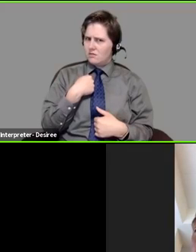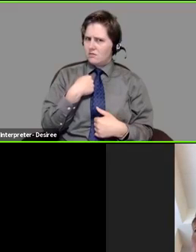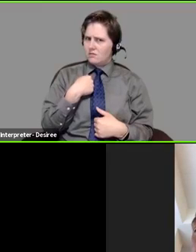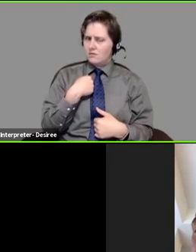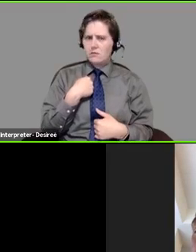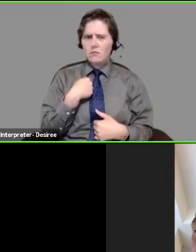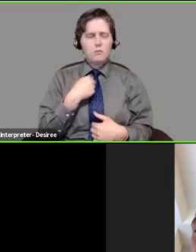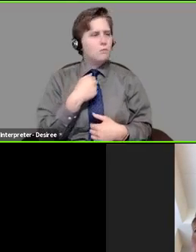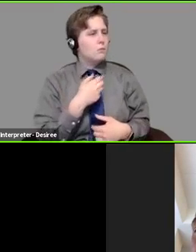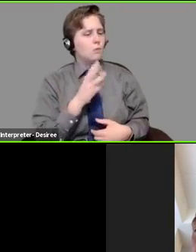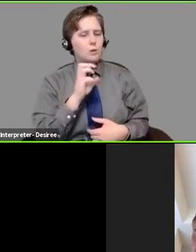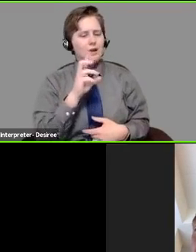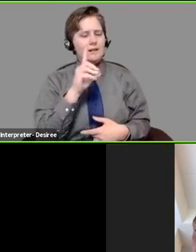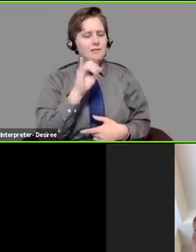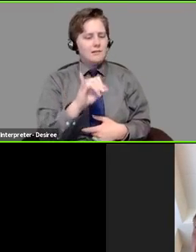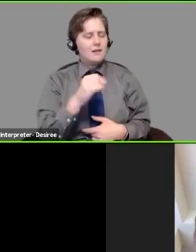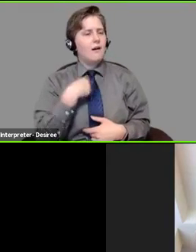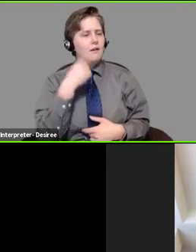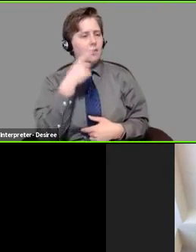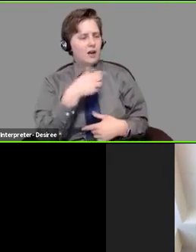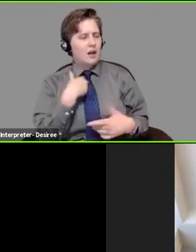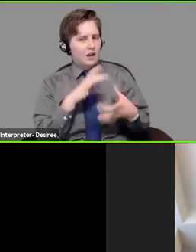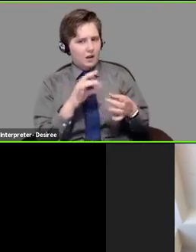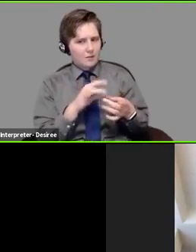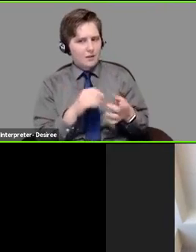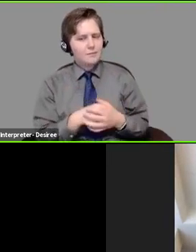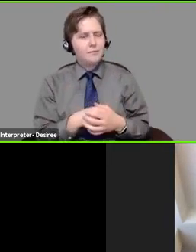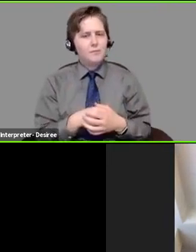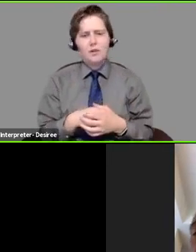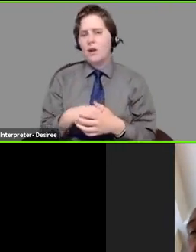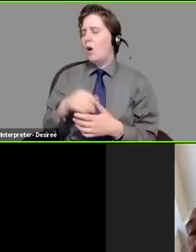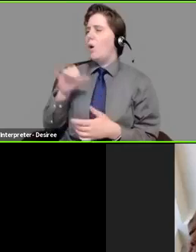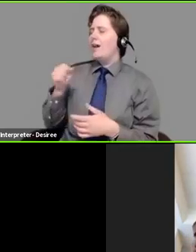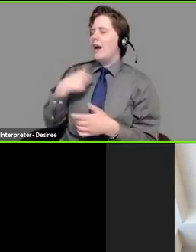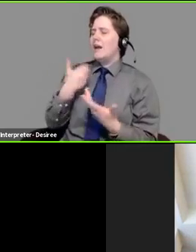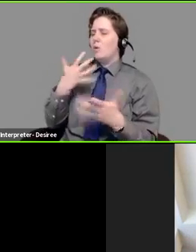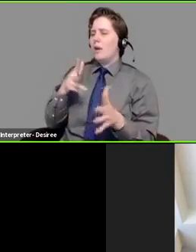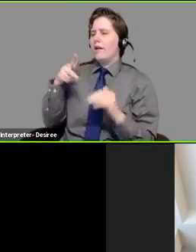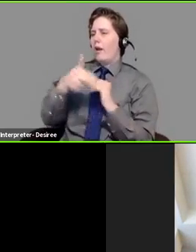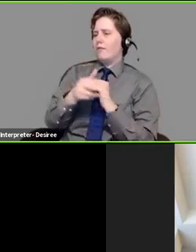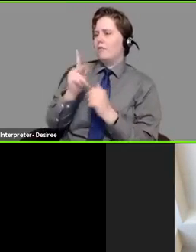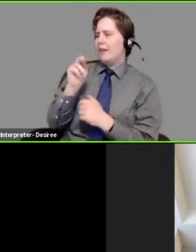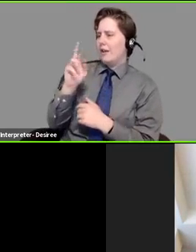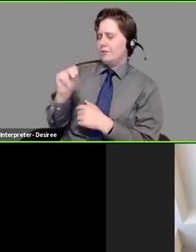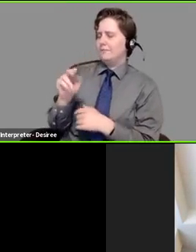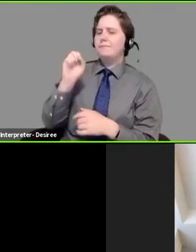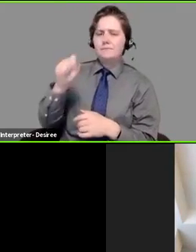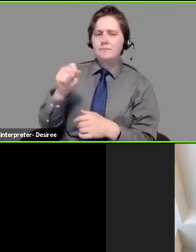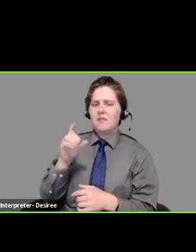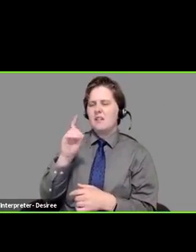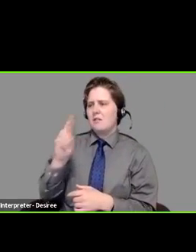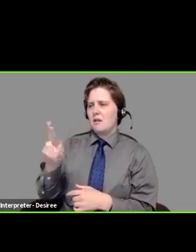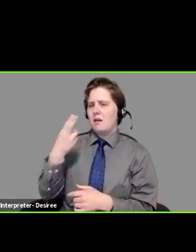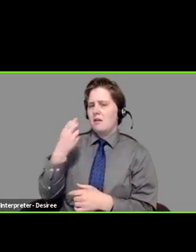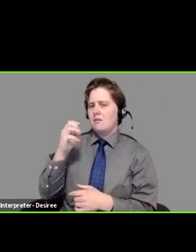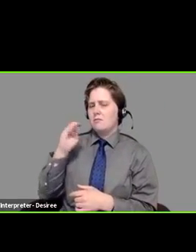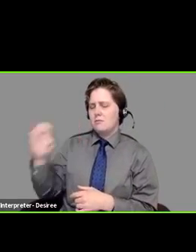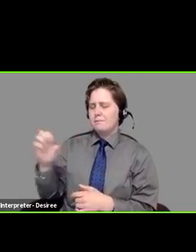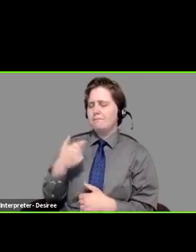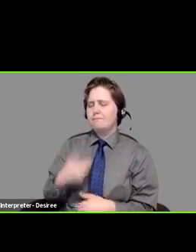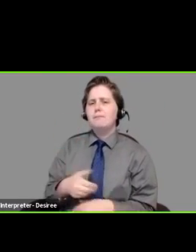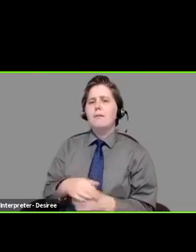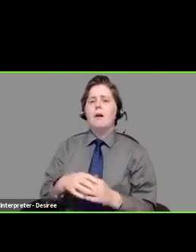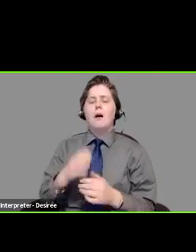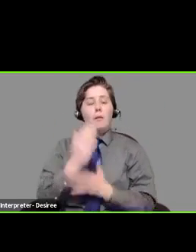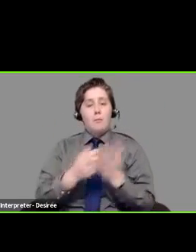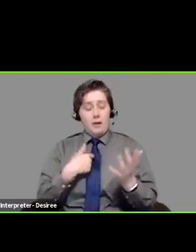I thought you had a comment to what. Yes. Deb. Okay. I didn't know if I was cutting Karen off, but anyway, yes. Part of what I'm seeing